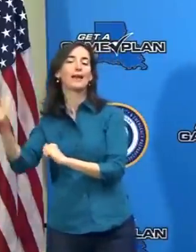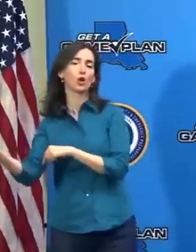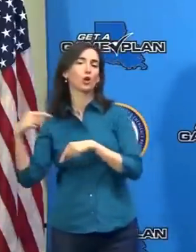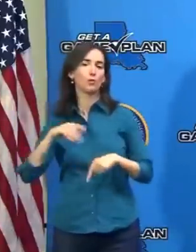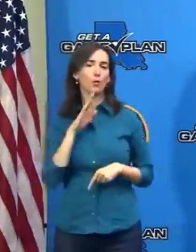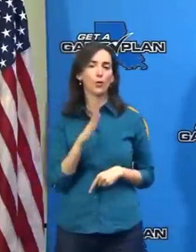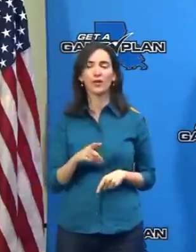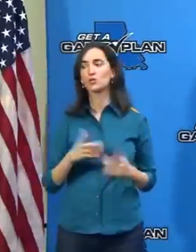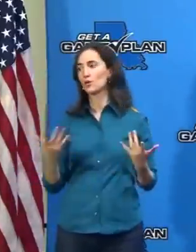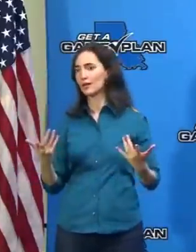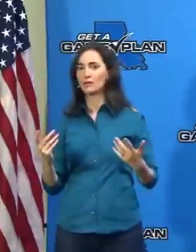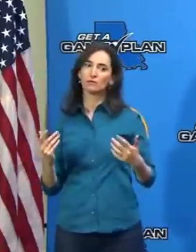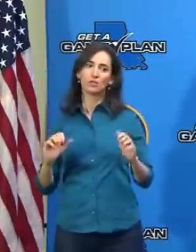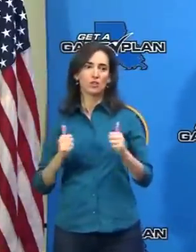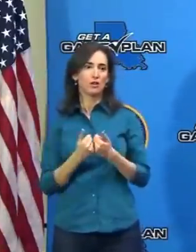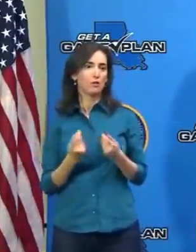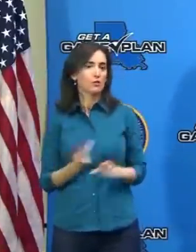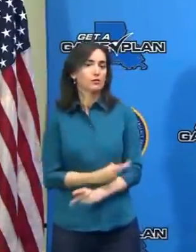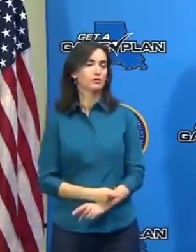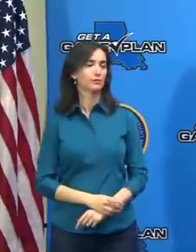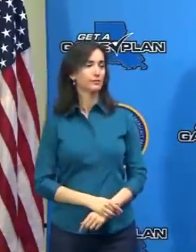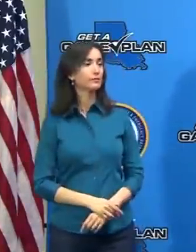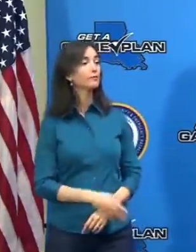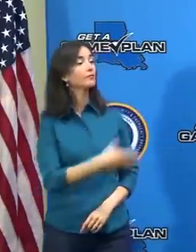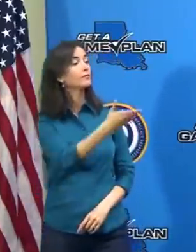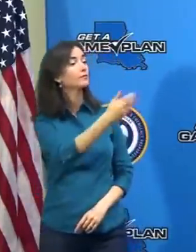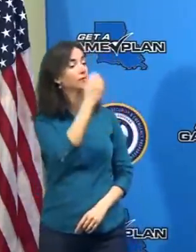to the challenges. Yes, sir.